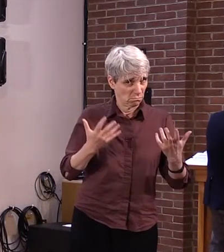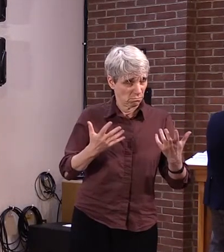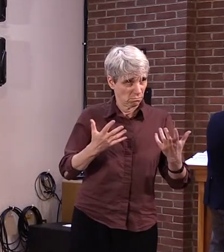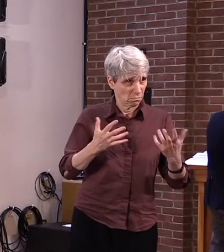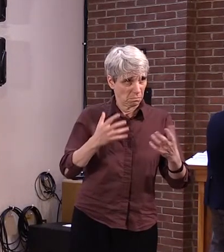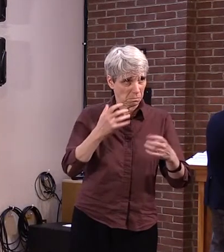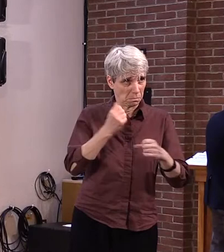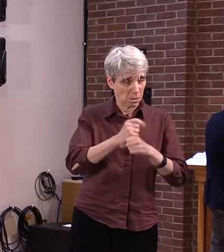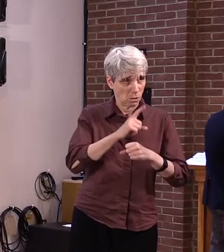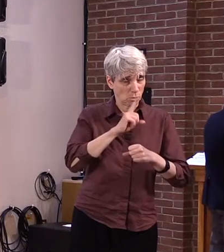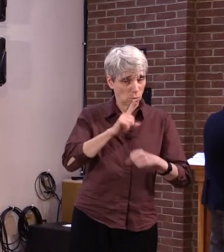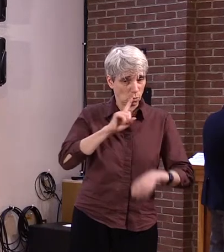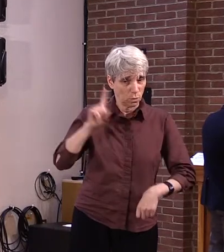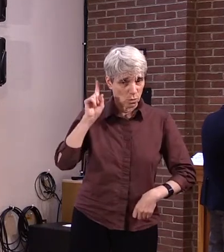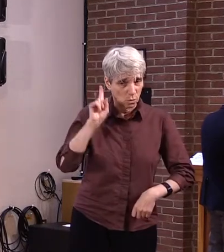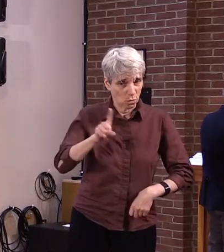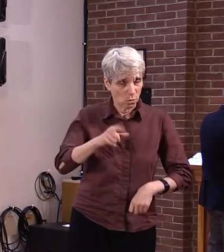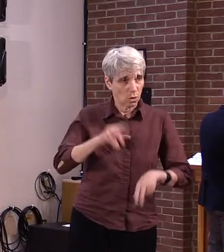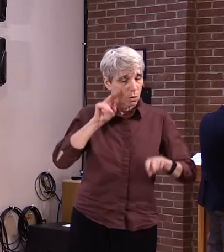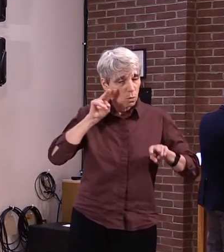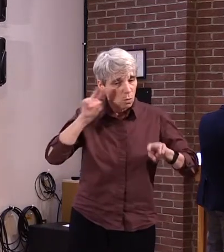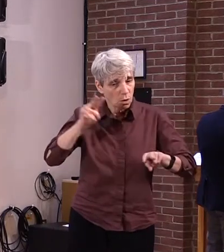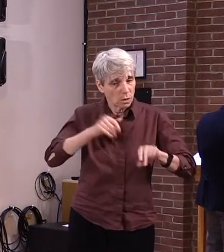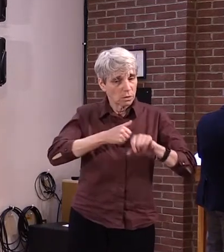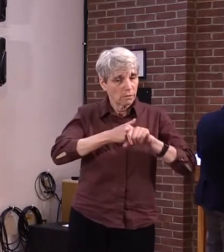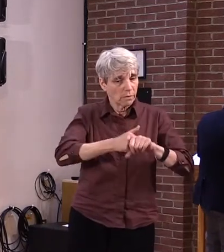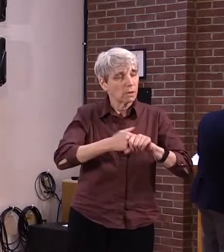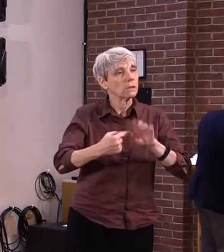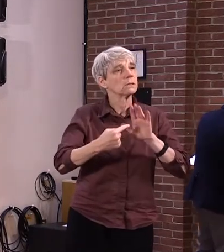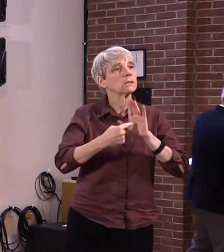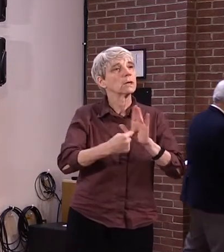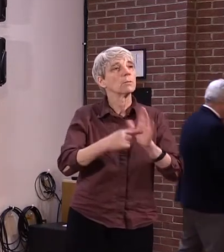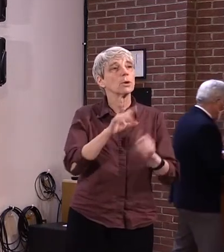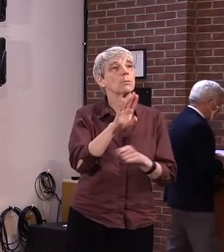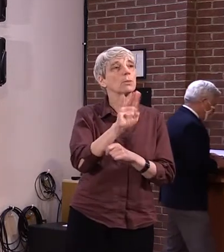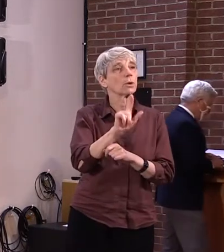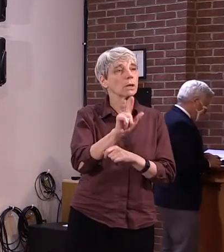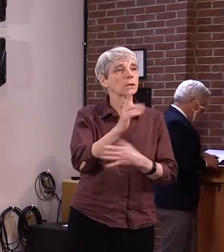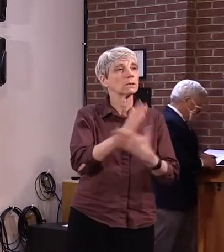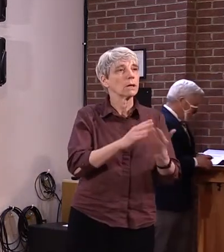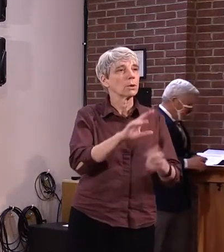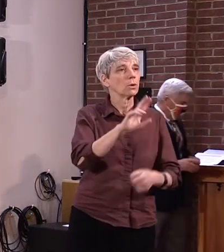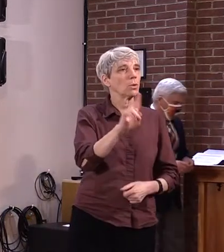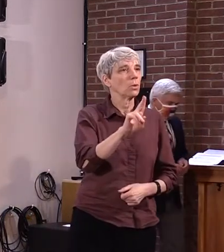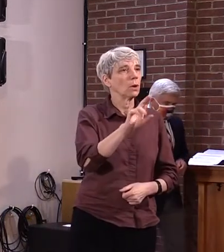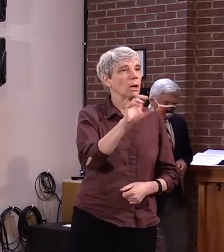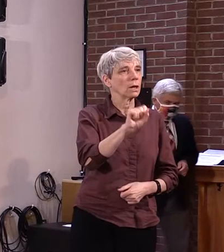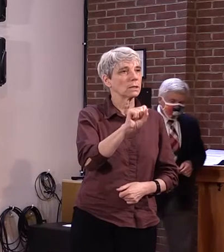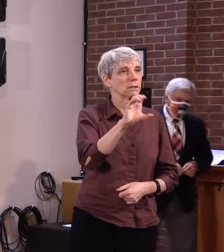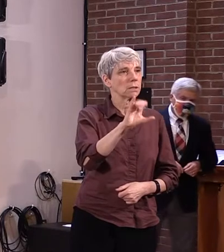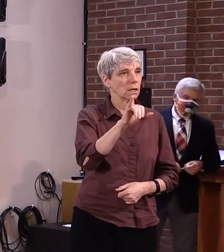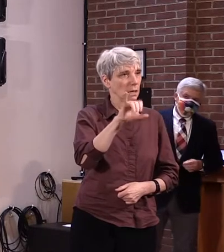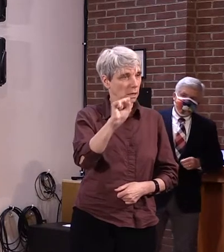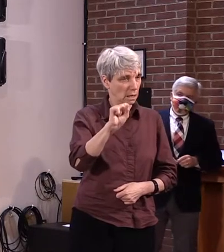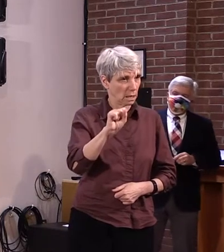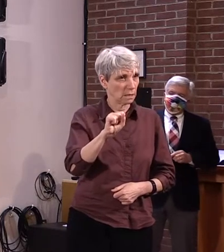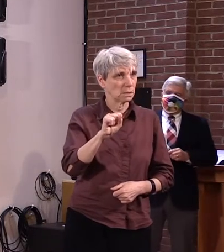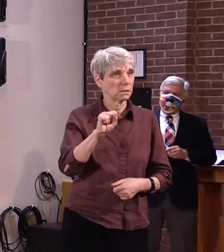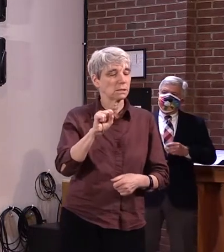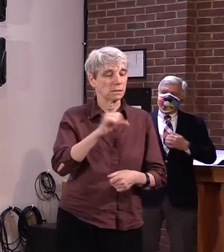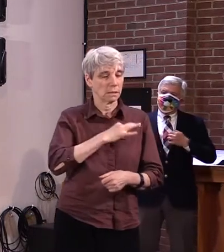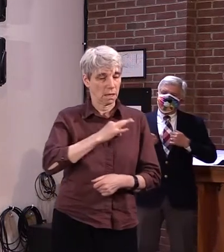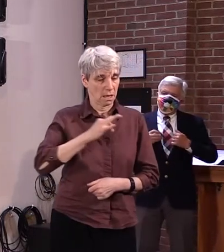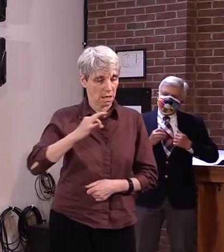from USCIS and TSA out of Burlington that have traveled, whether it be for personal or